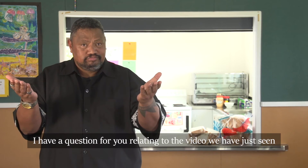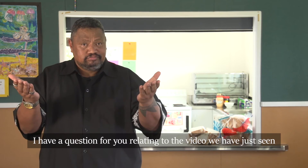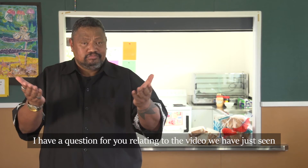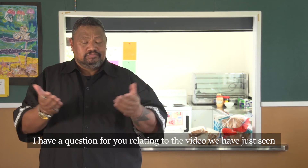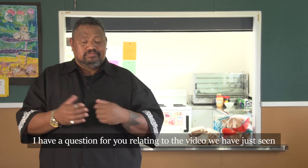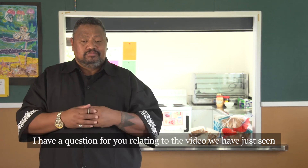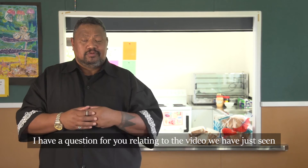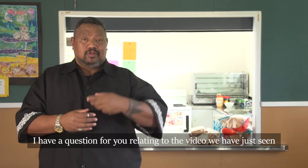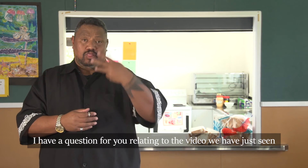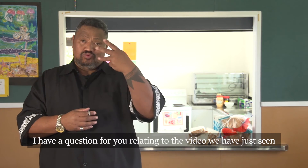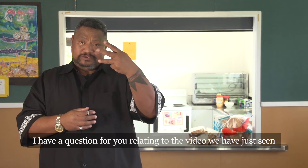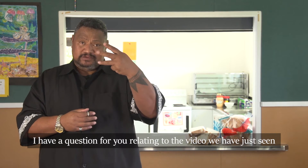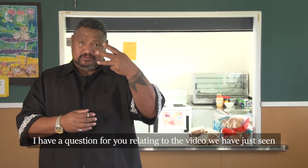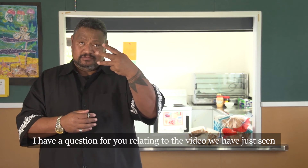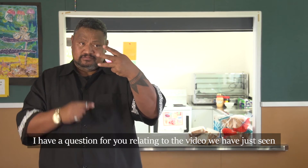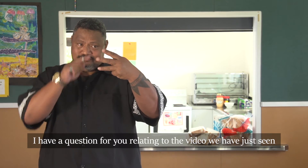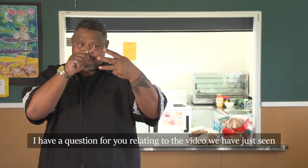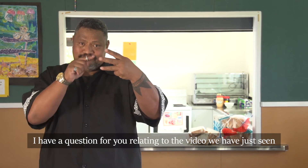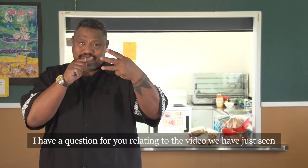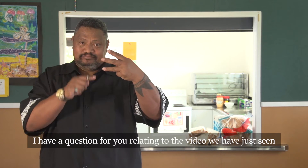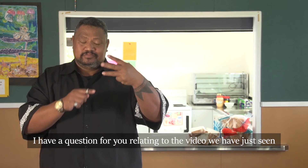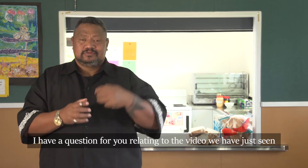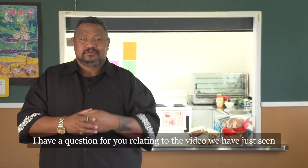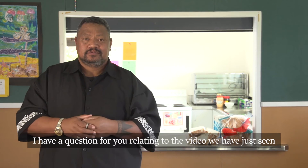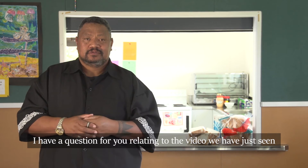I have a question for you relating to the video you have just seen.